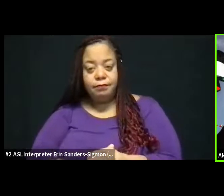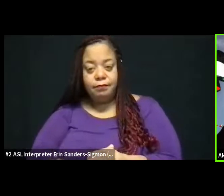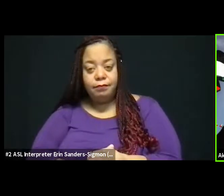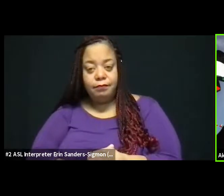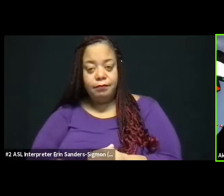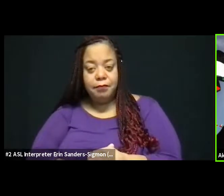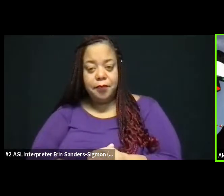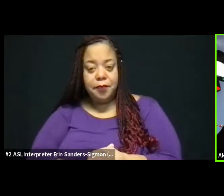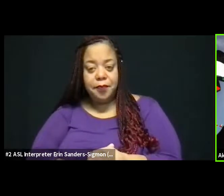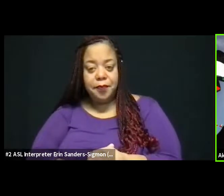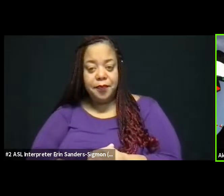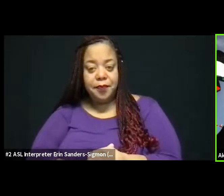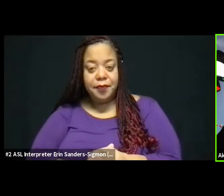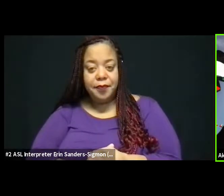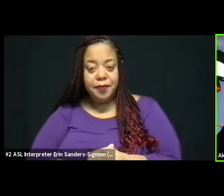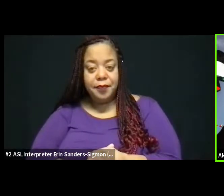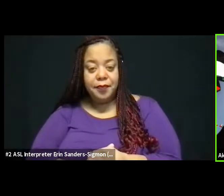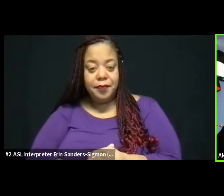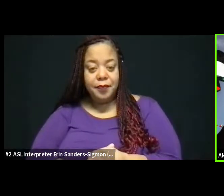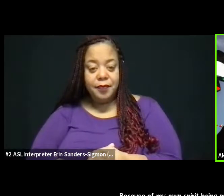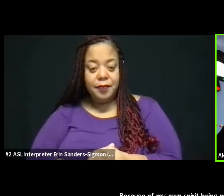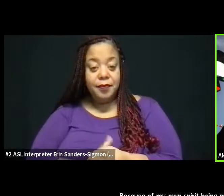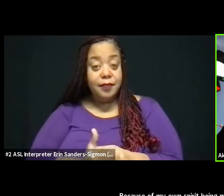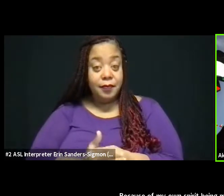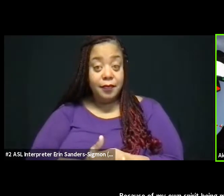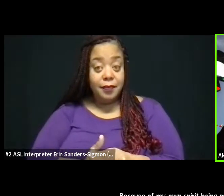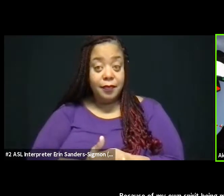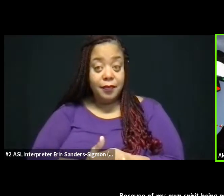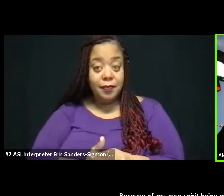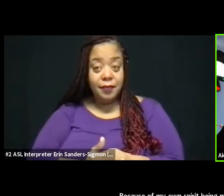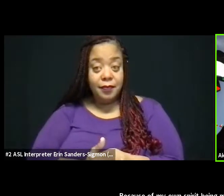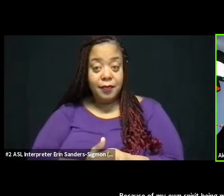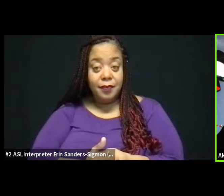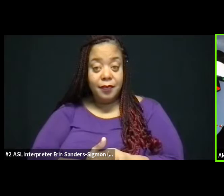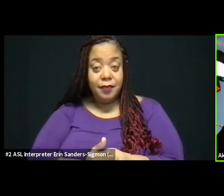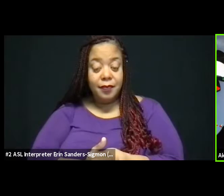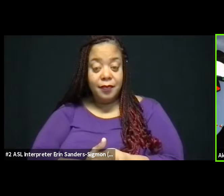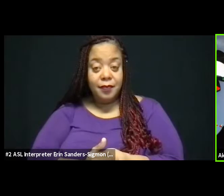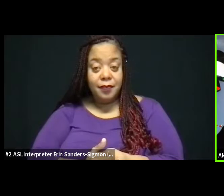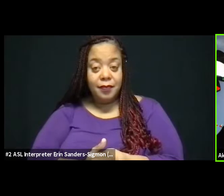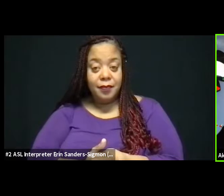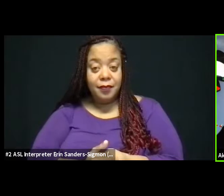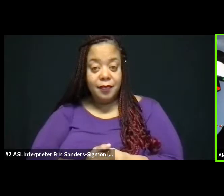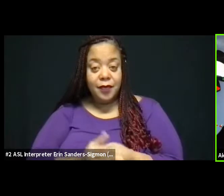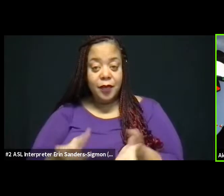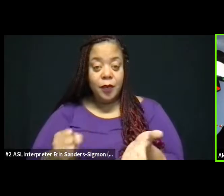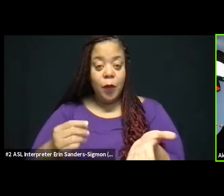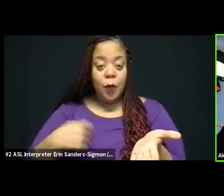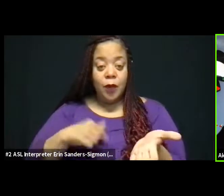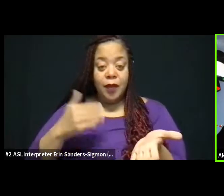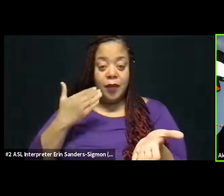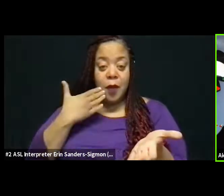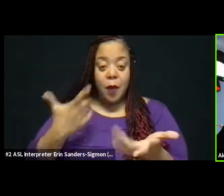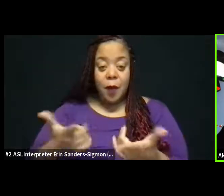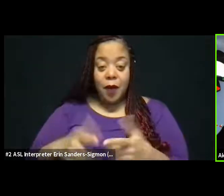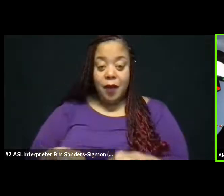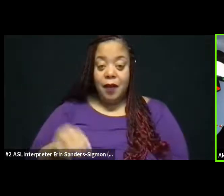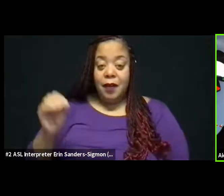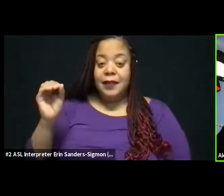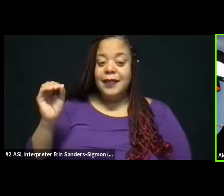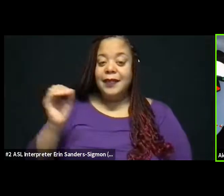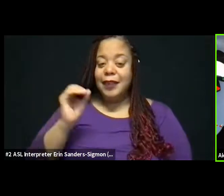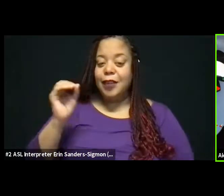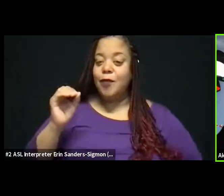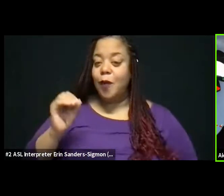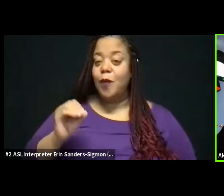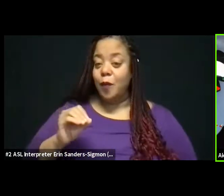and families are criminalized for truancy. We see that happening now in the middle of a pandemic. Parents who are opting